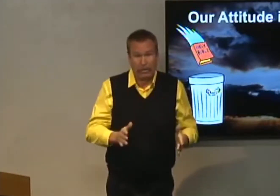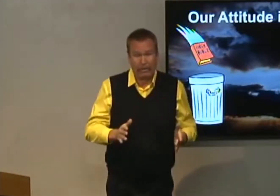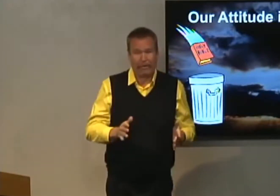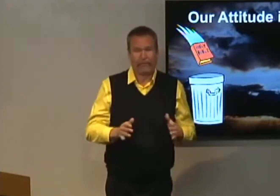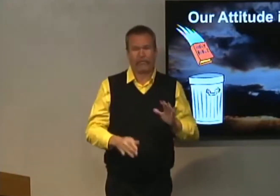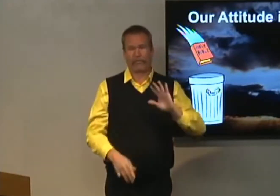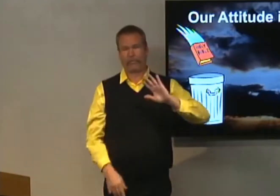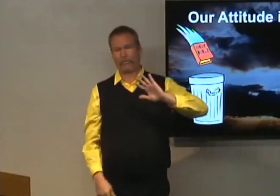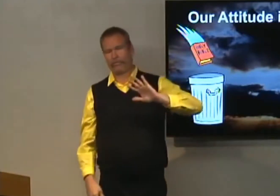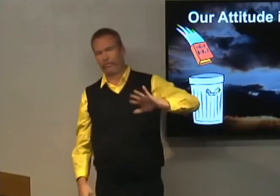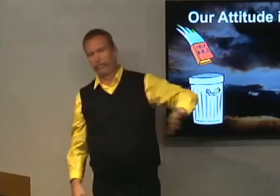sad that